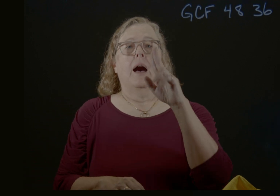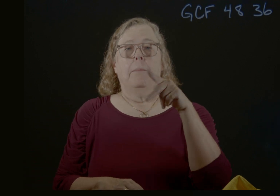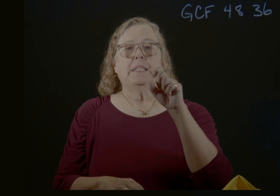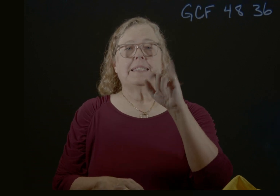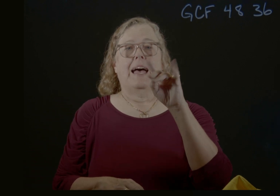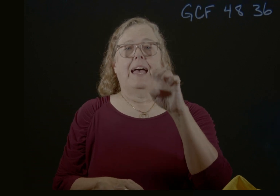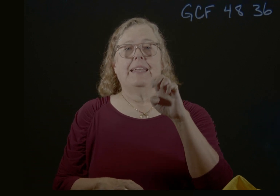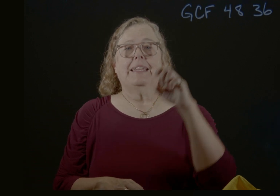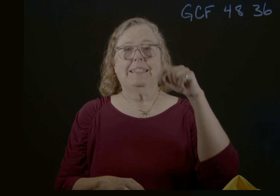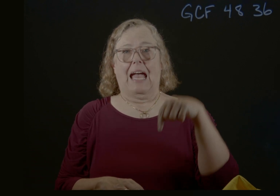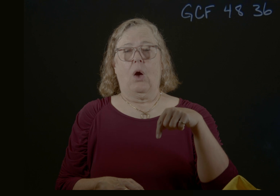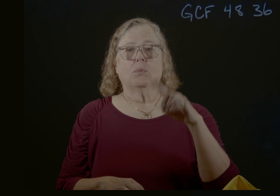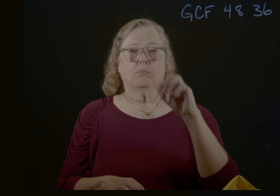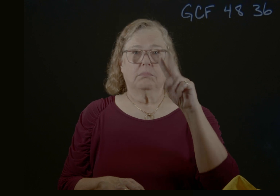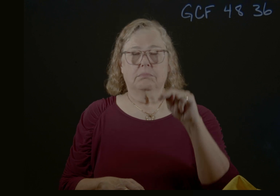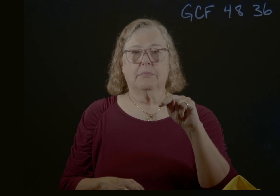It's called upside down division.